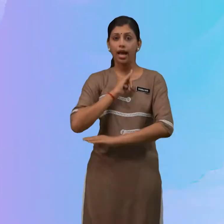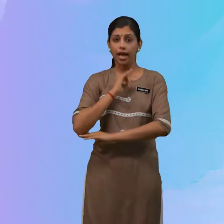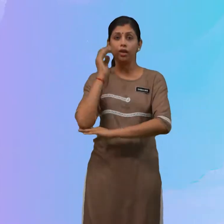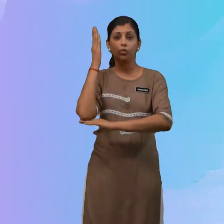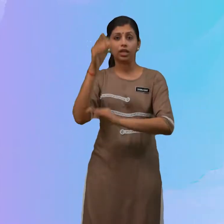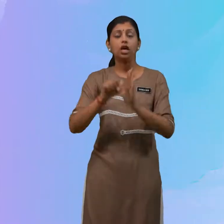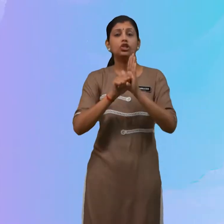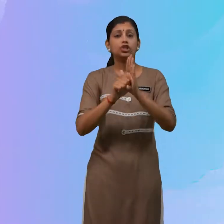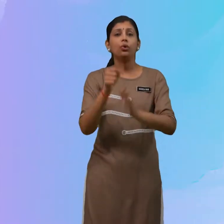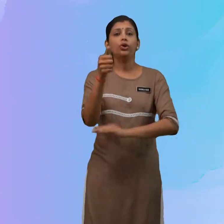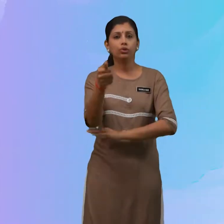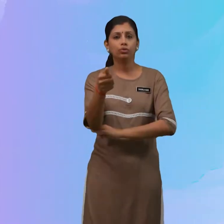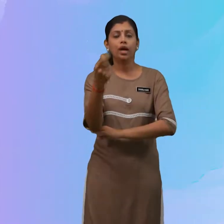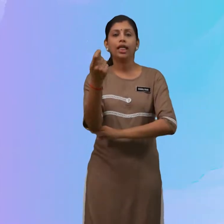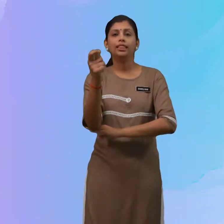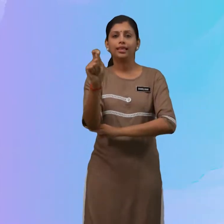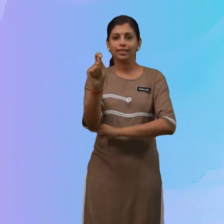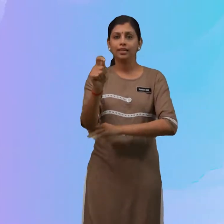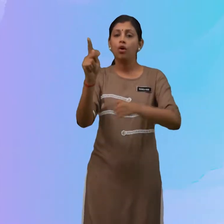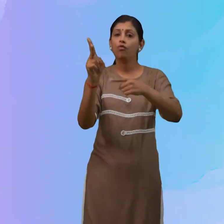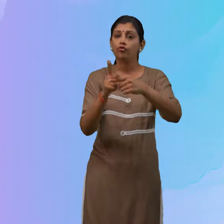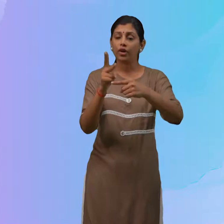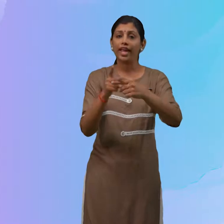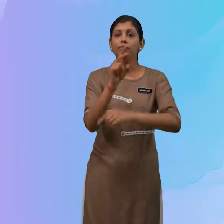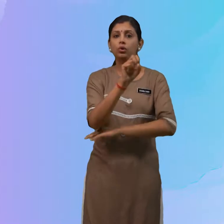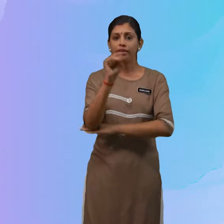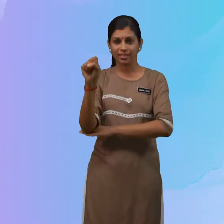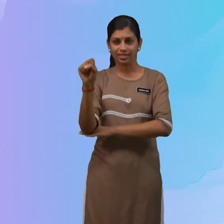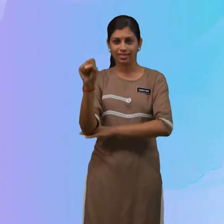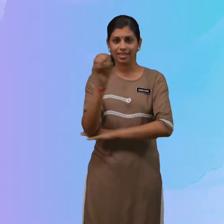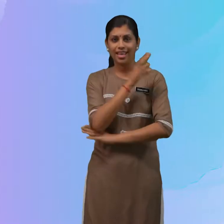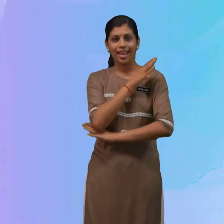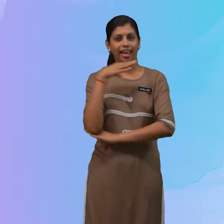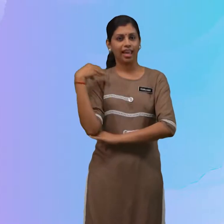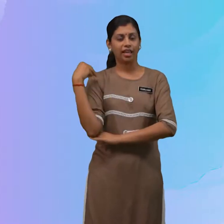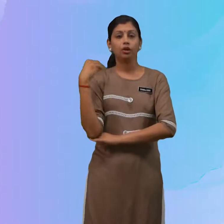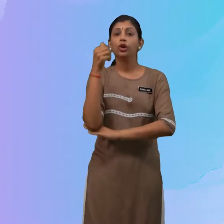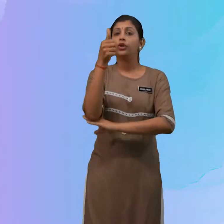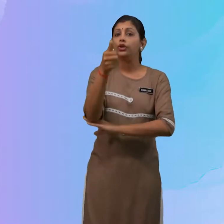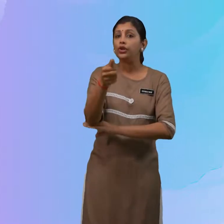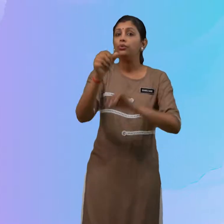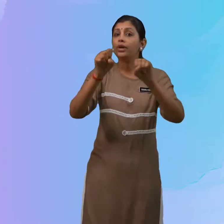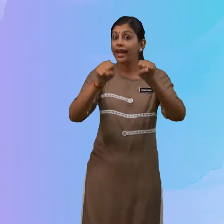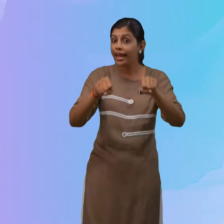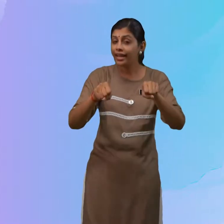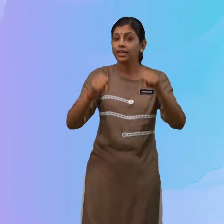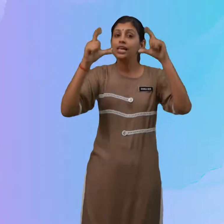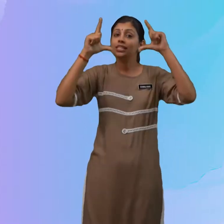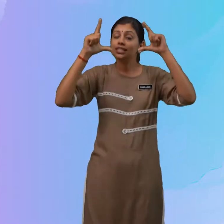I will show you the vocabularies and you can